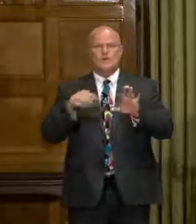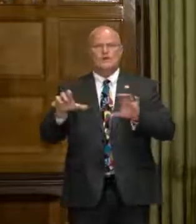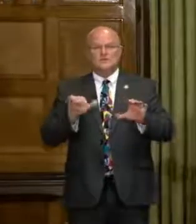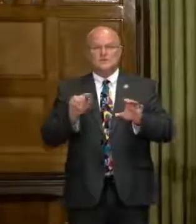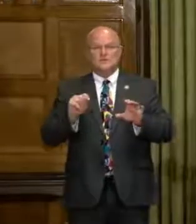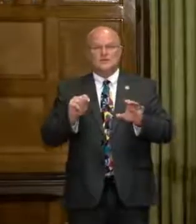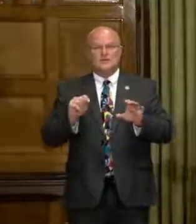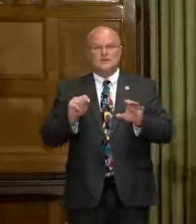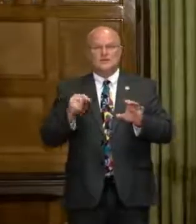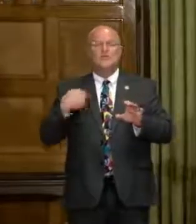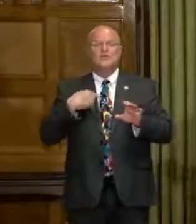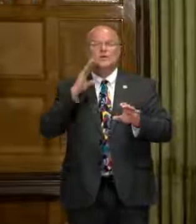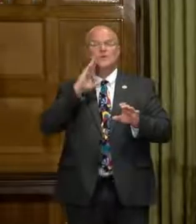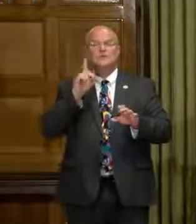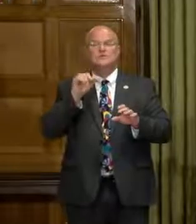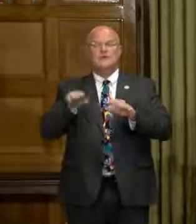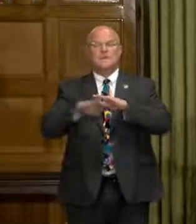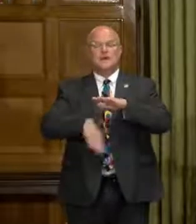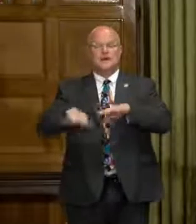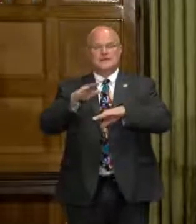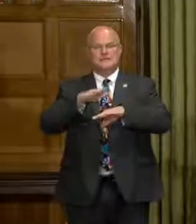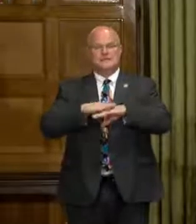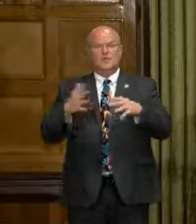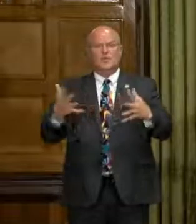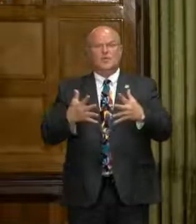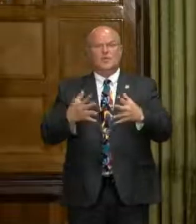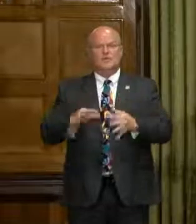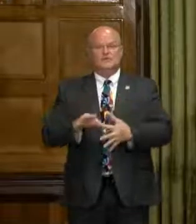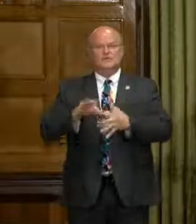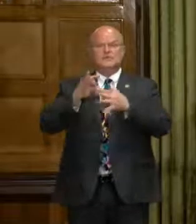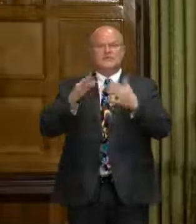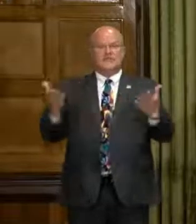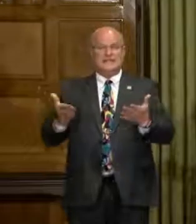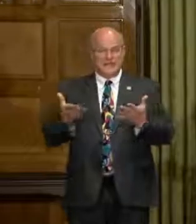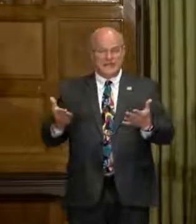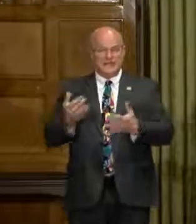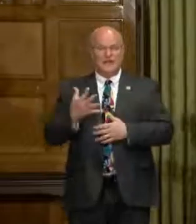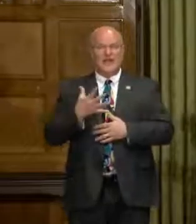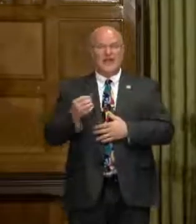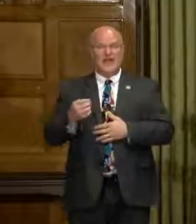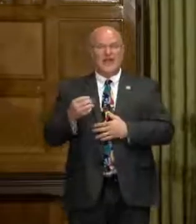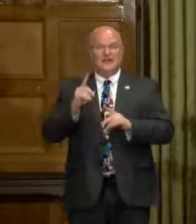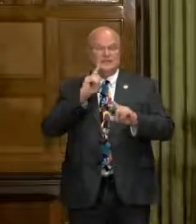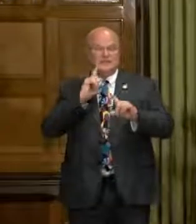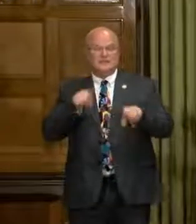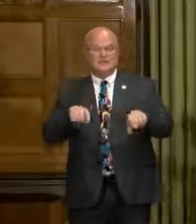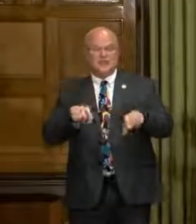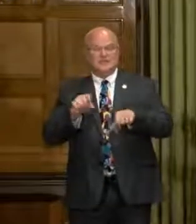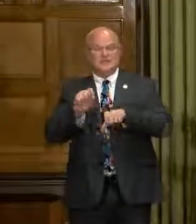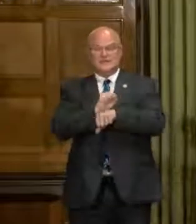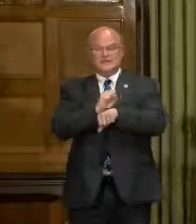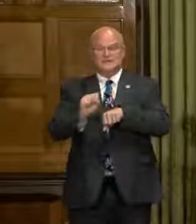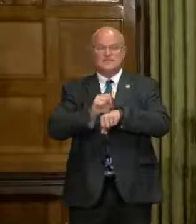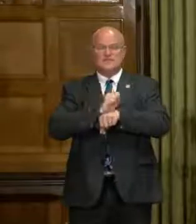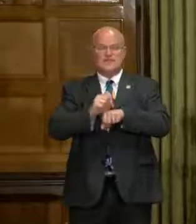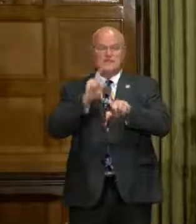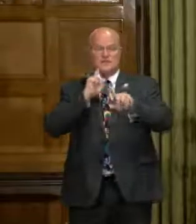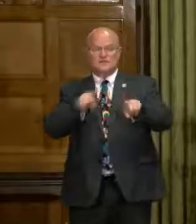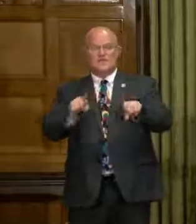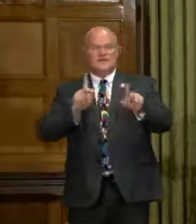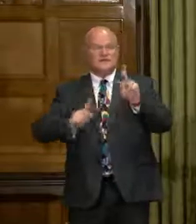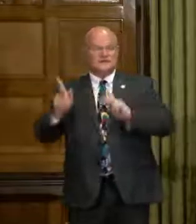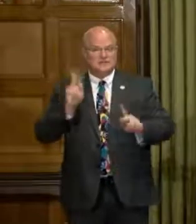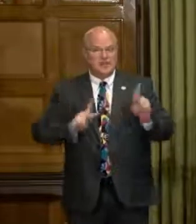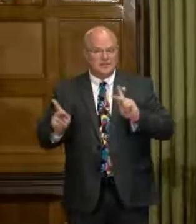do it, we will do it based upon what's unique here and the response of industry and the response of the public